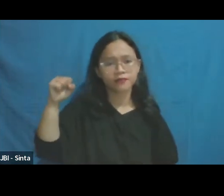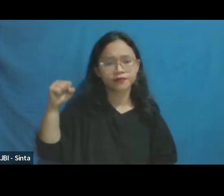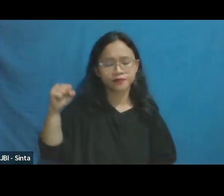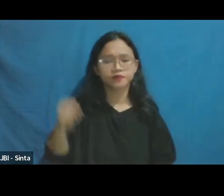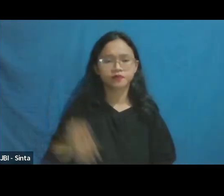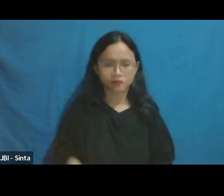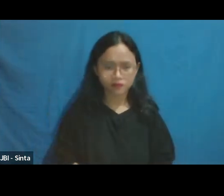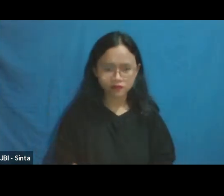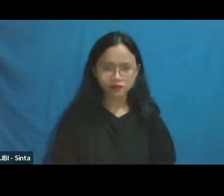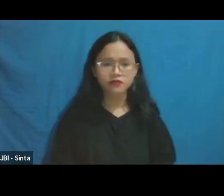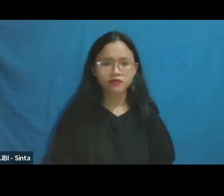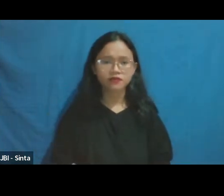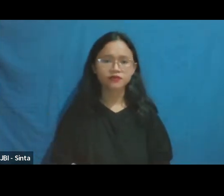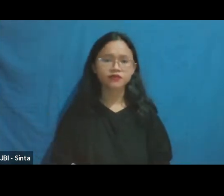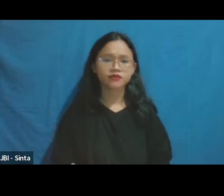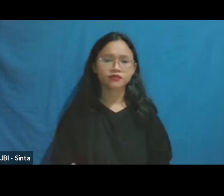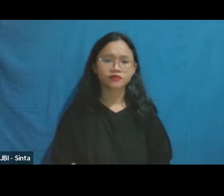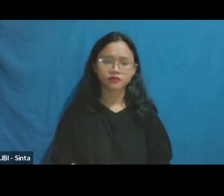confronted the,